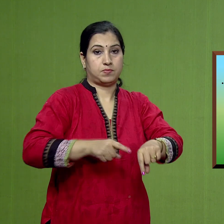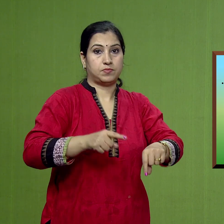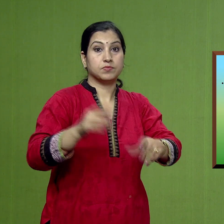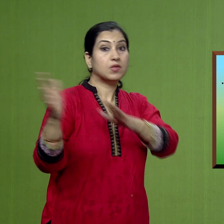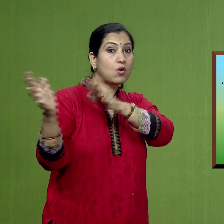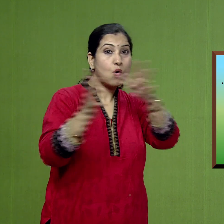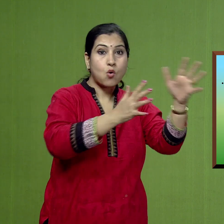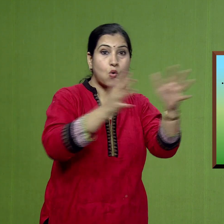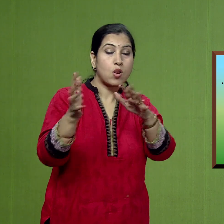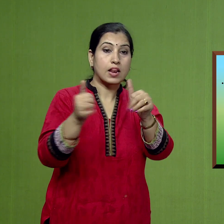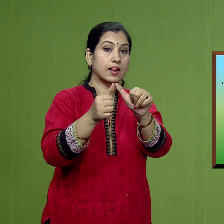fresh and pure.